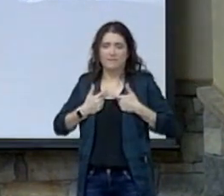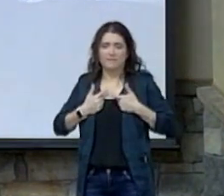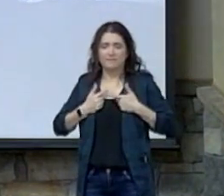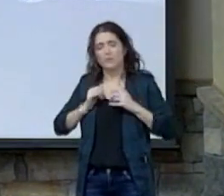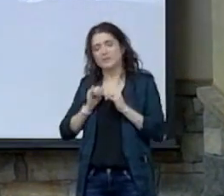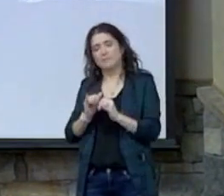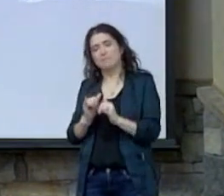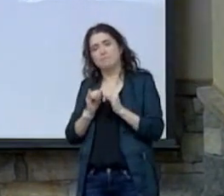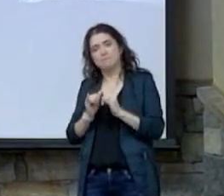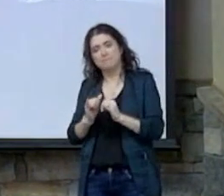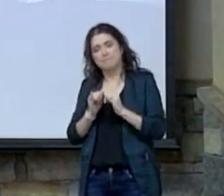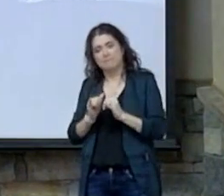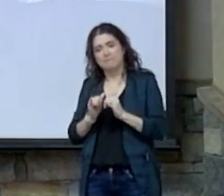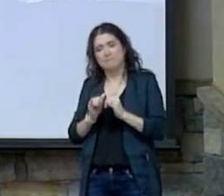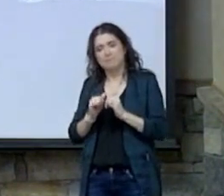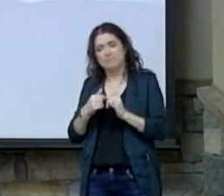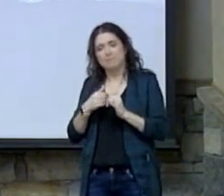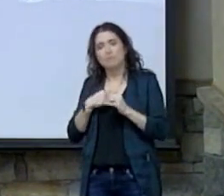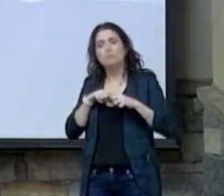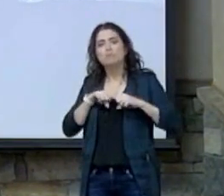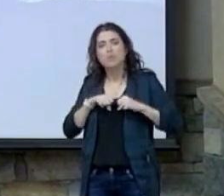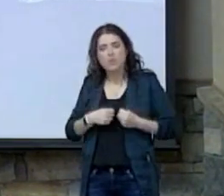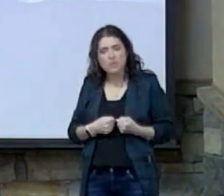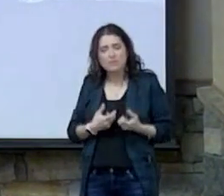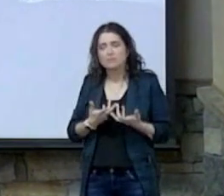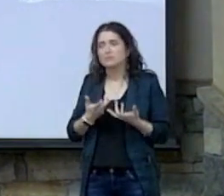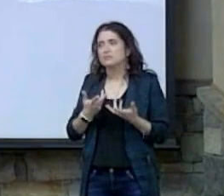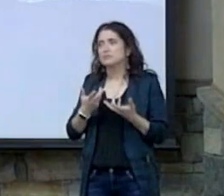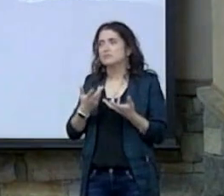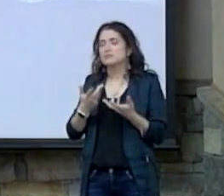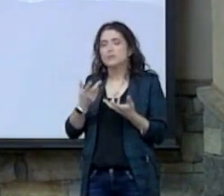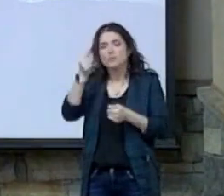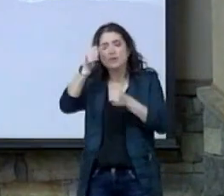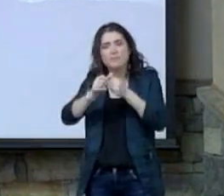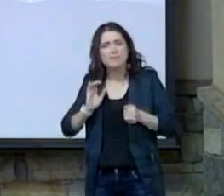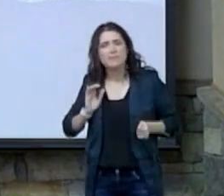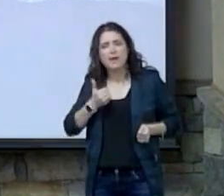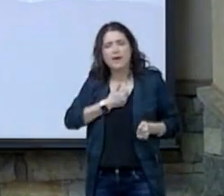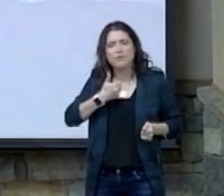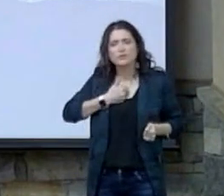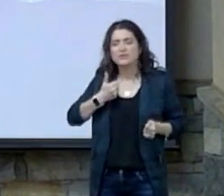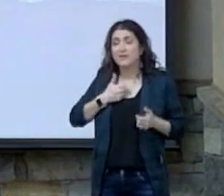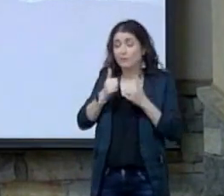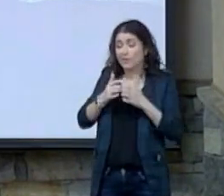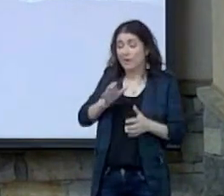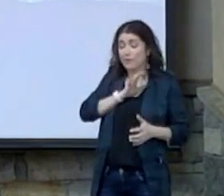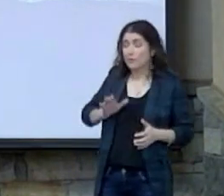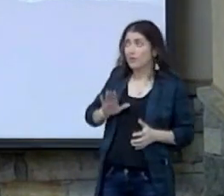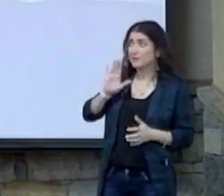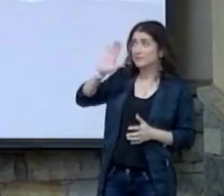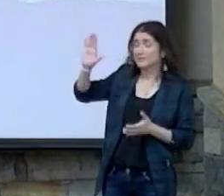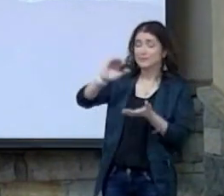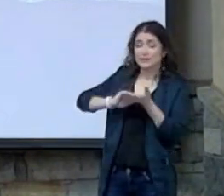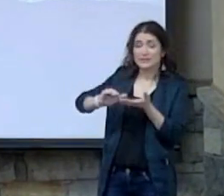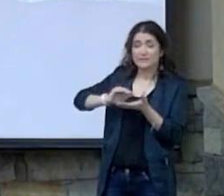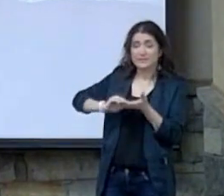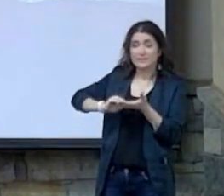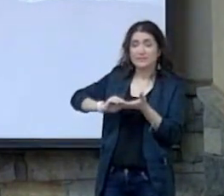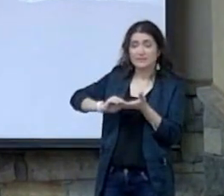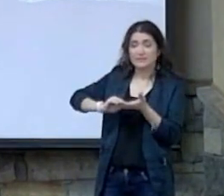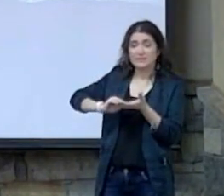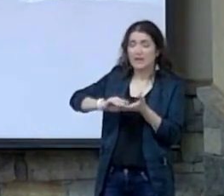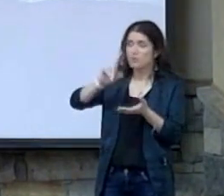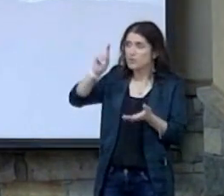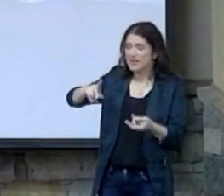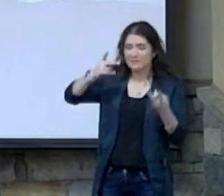have to see ourselves as broken. We have to remember ourselves without Christ and His forgiveness. And we have